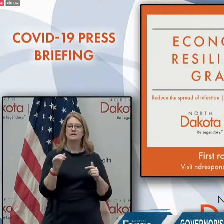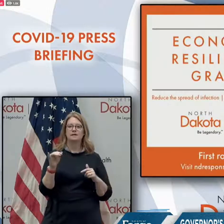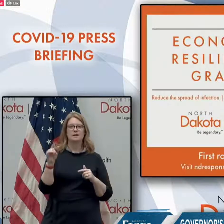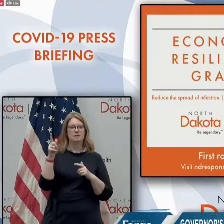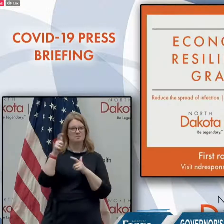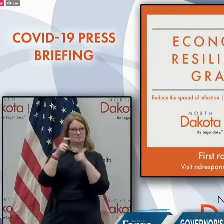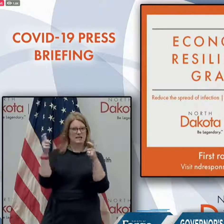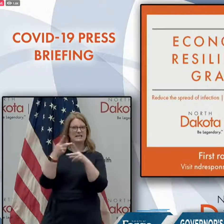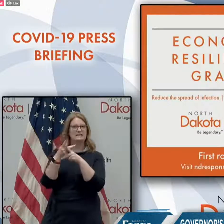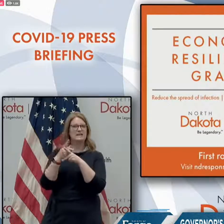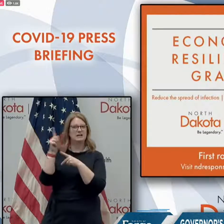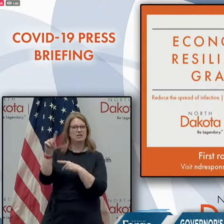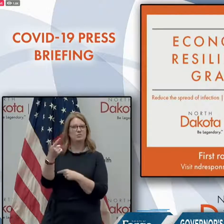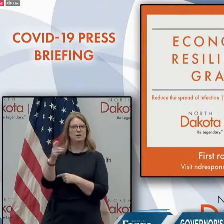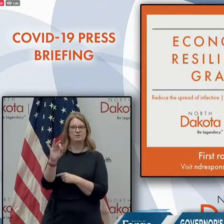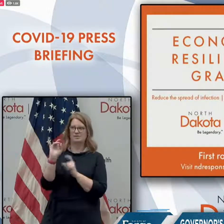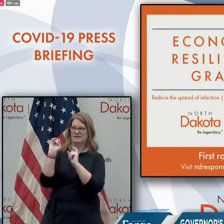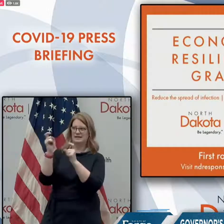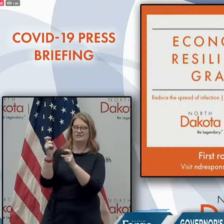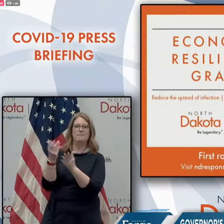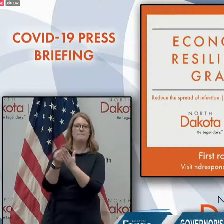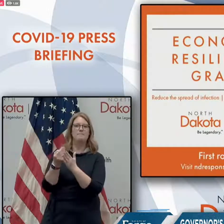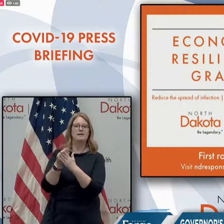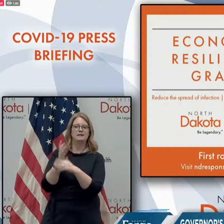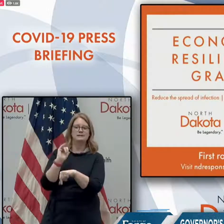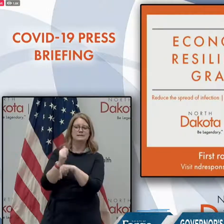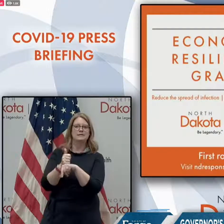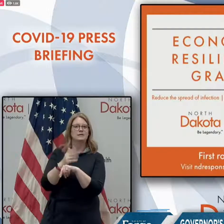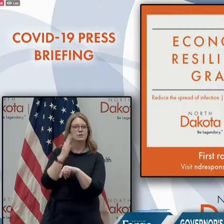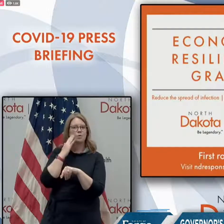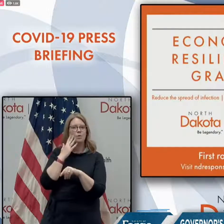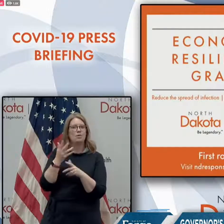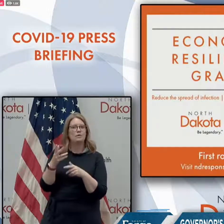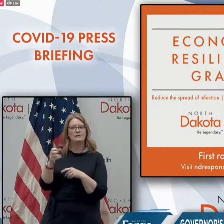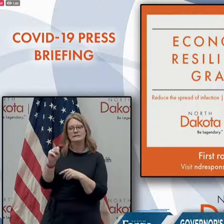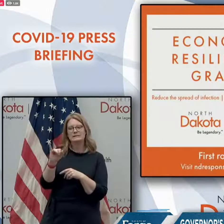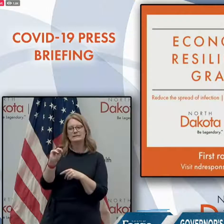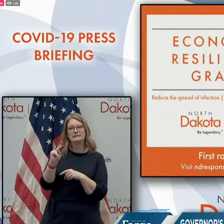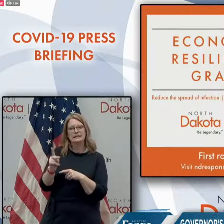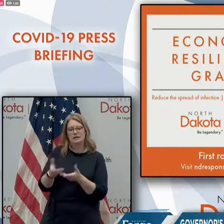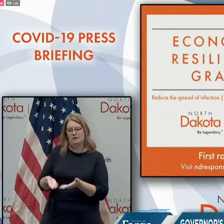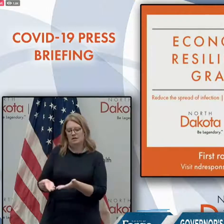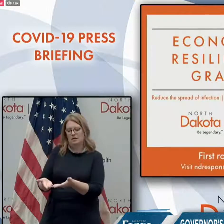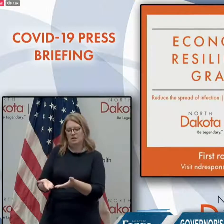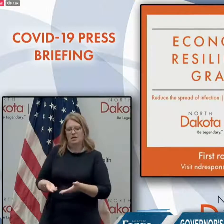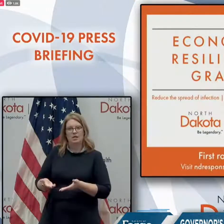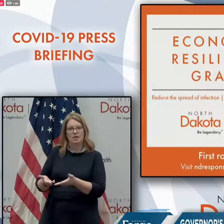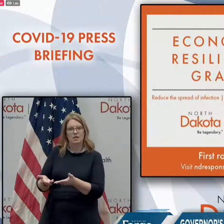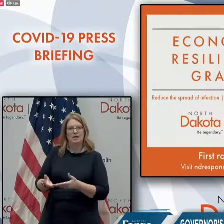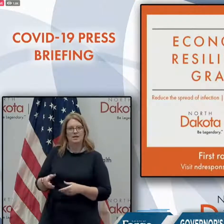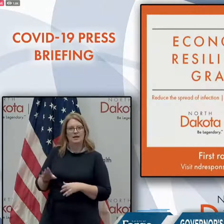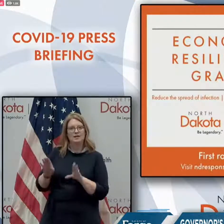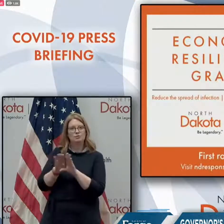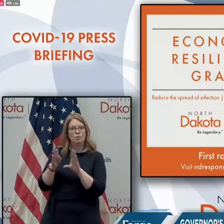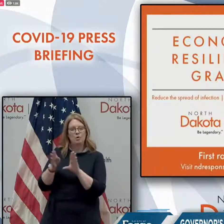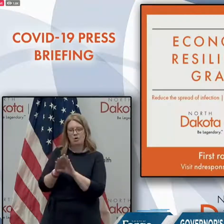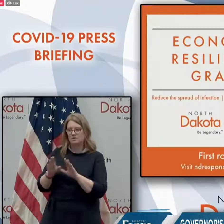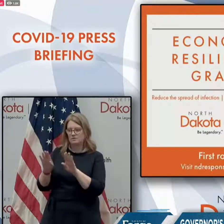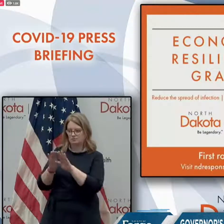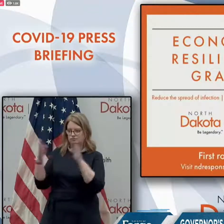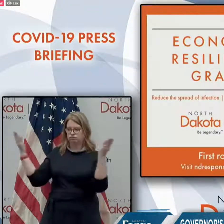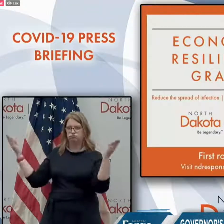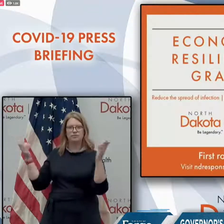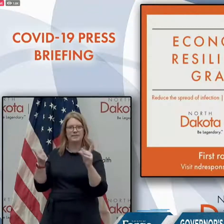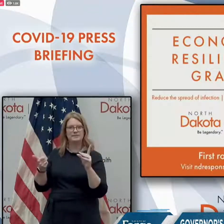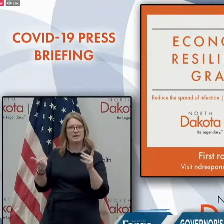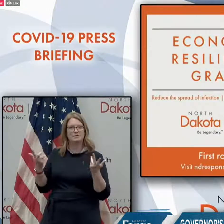childcare center in Grand Forks was awarded dollars to install touchless faucets and automatic doors to eliminate repetitive touch by staff, parents, and